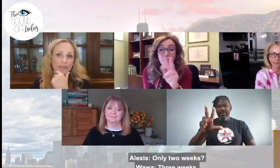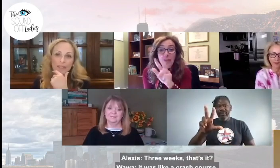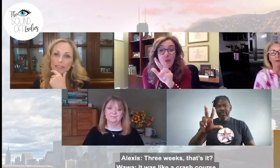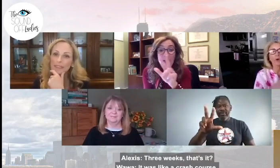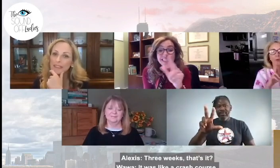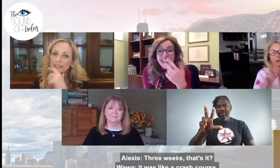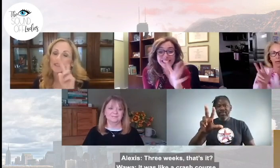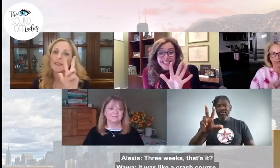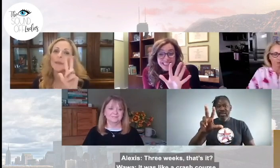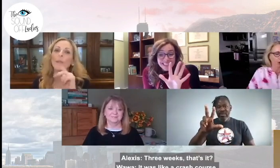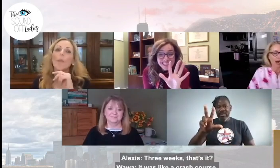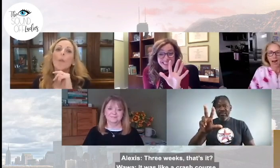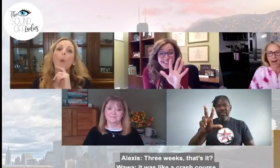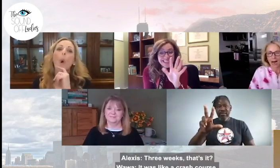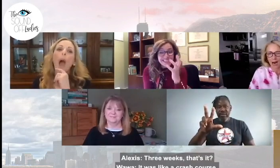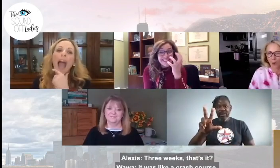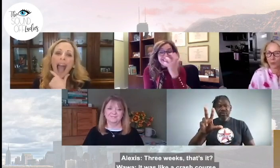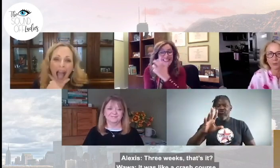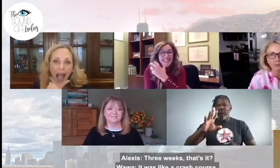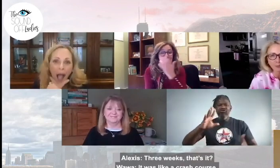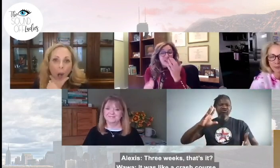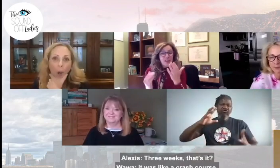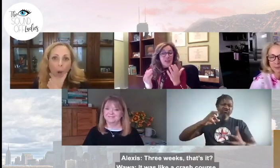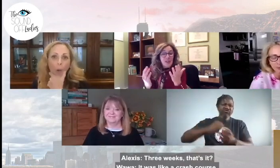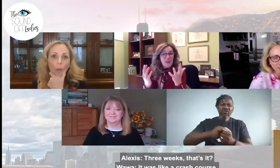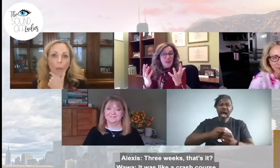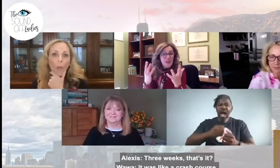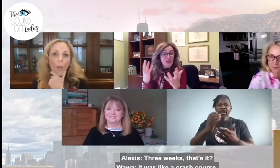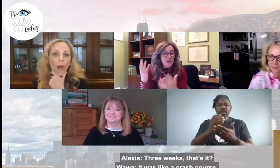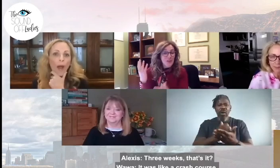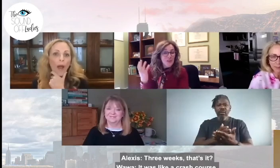or 3 weeks before. 3 weeks and that's it. Wow.